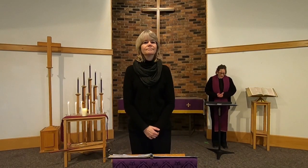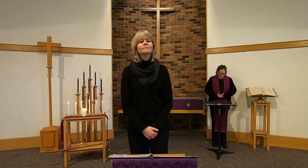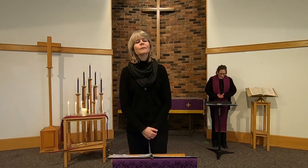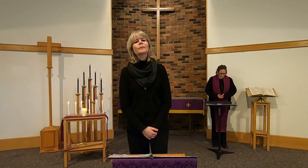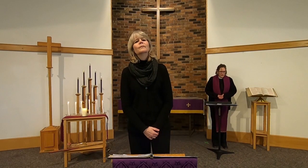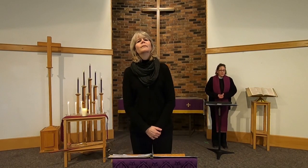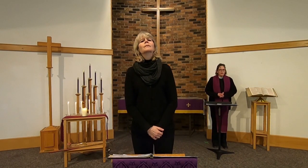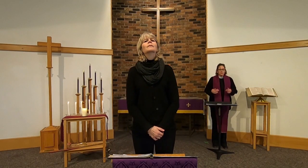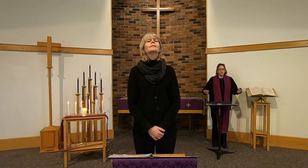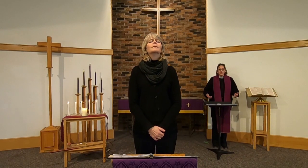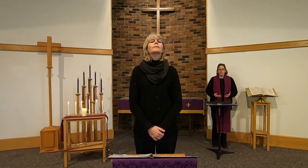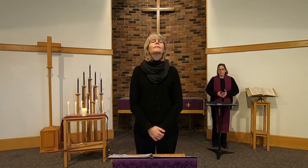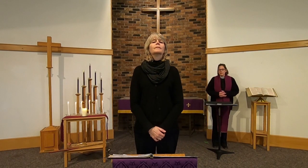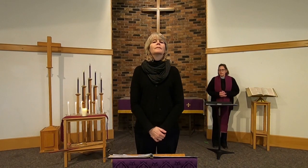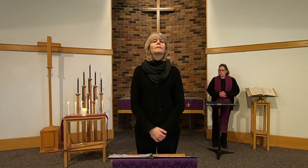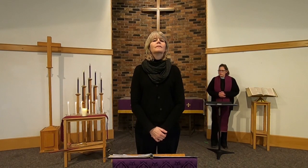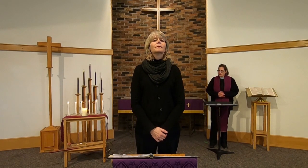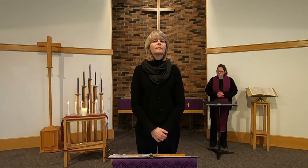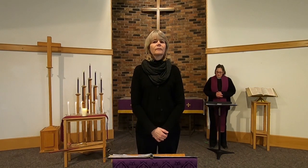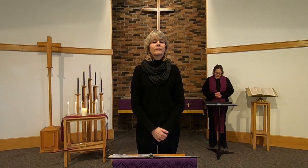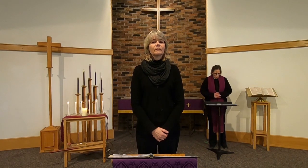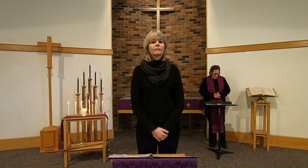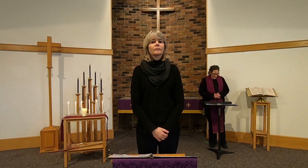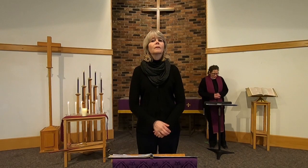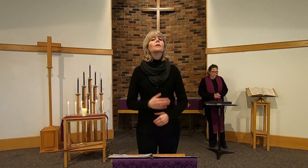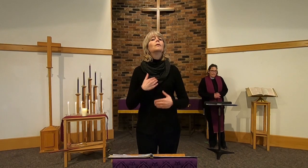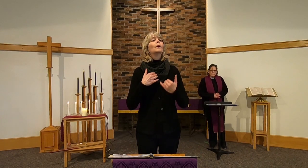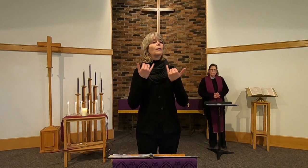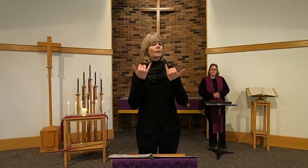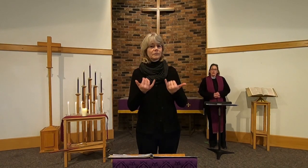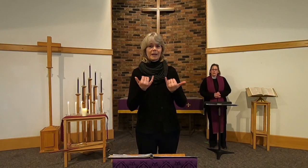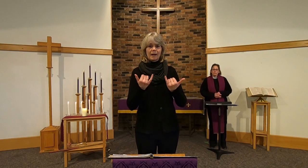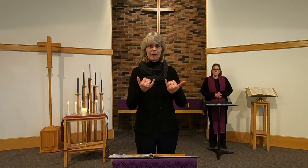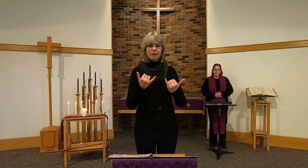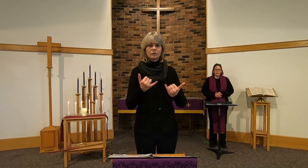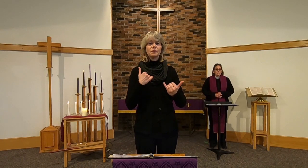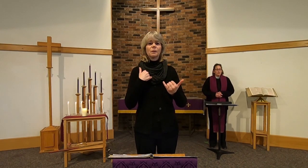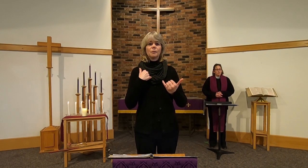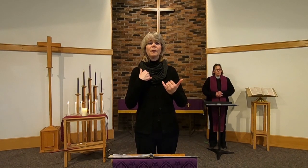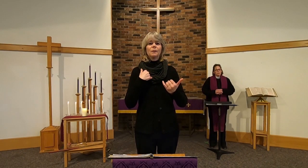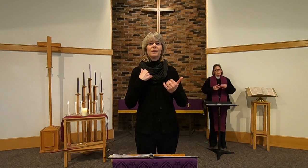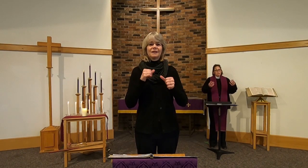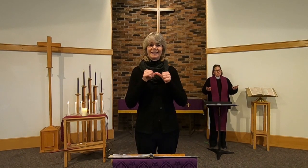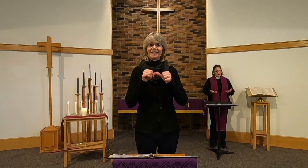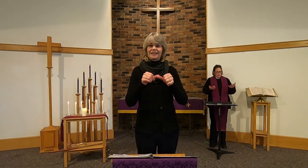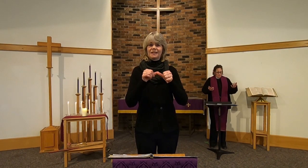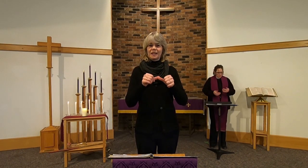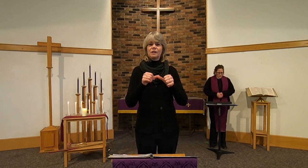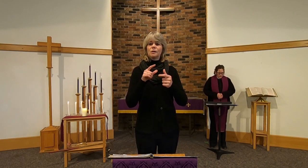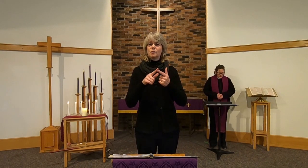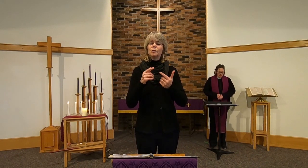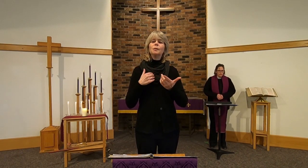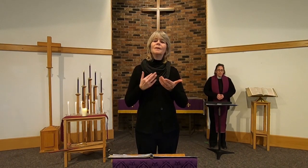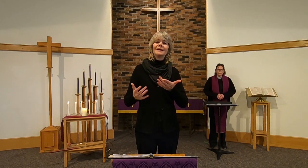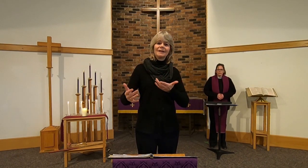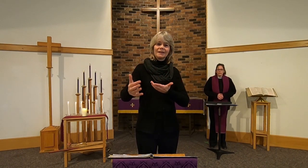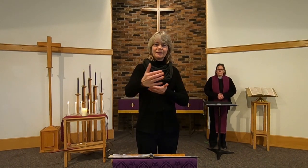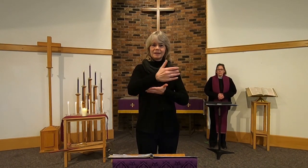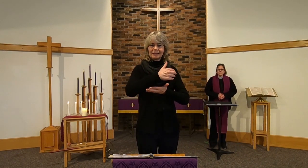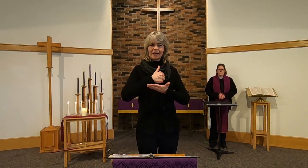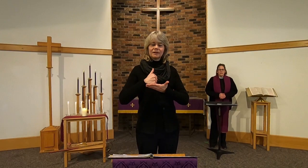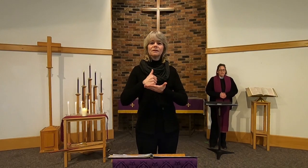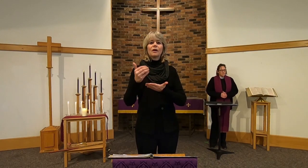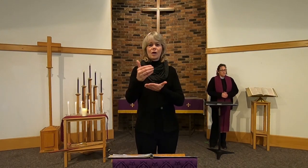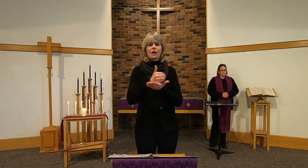This is the time in our worship service when we collect the offering, or when we prepare to send our